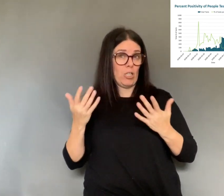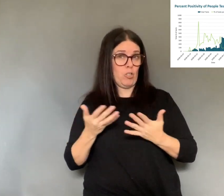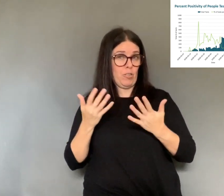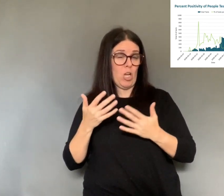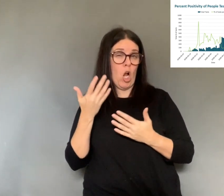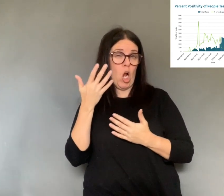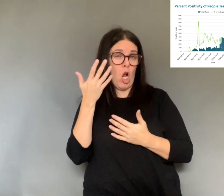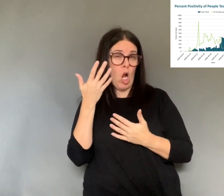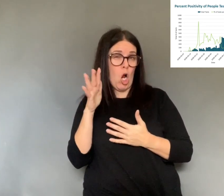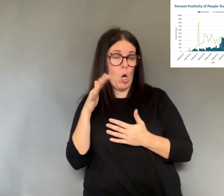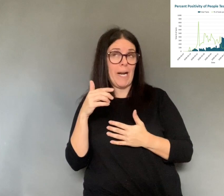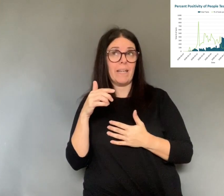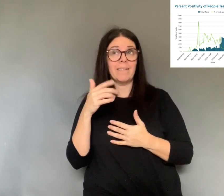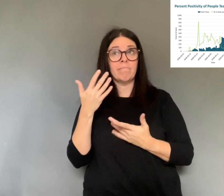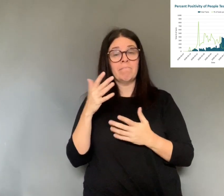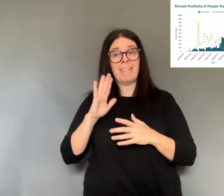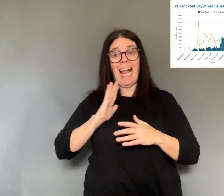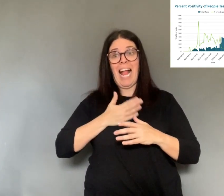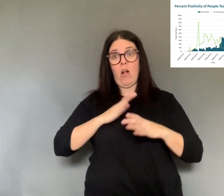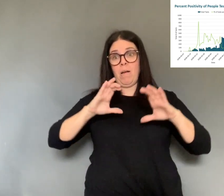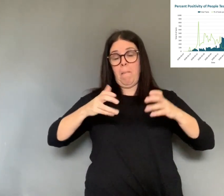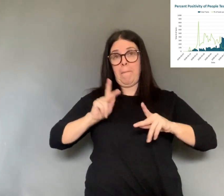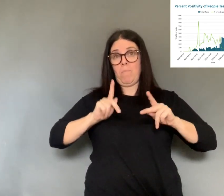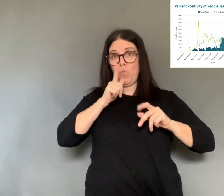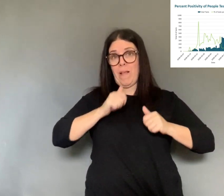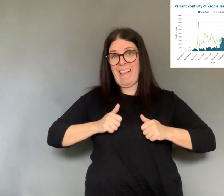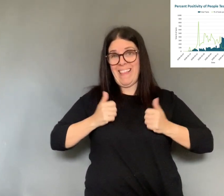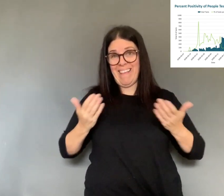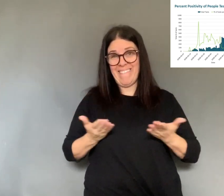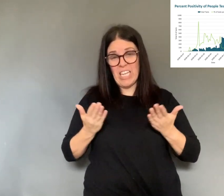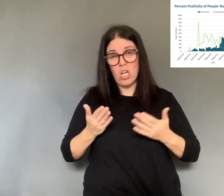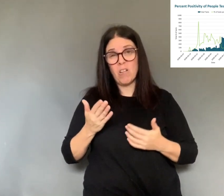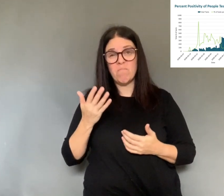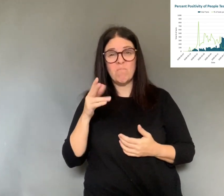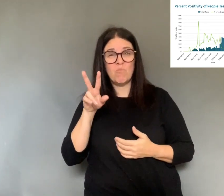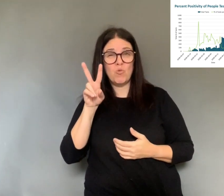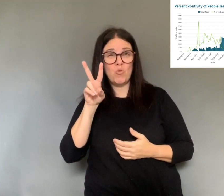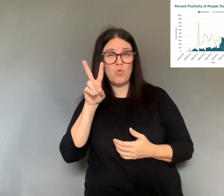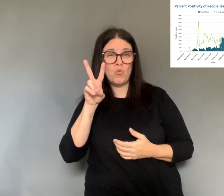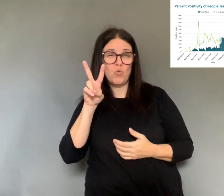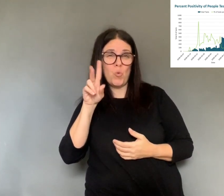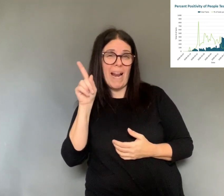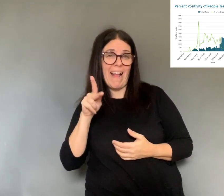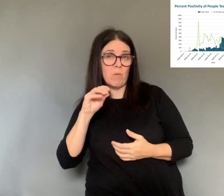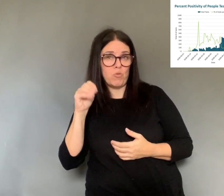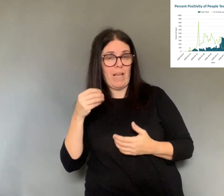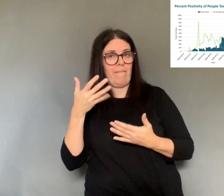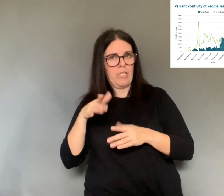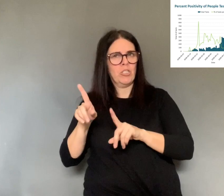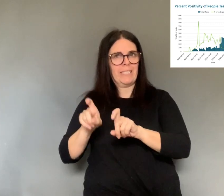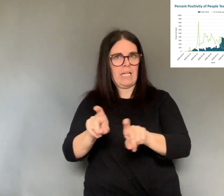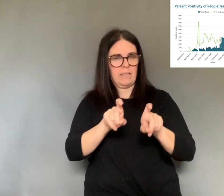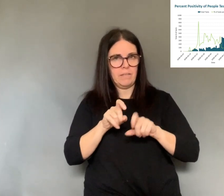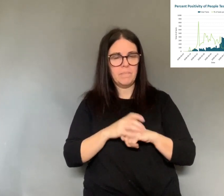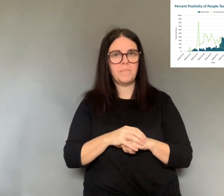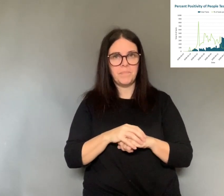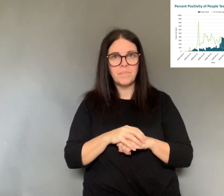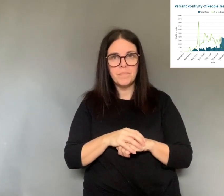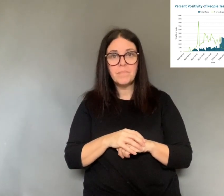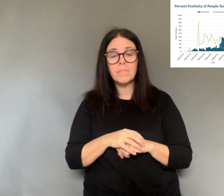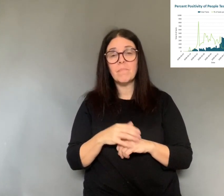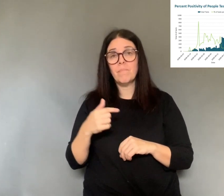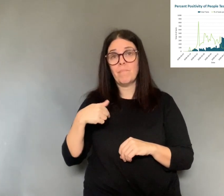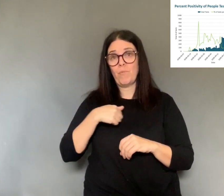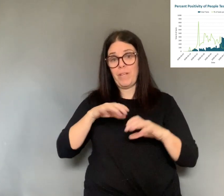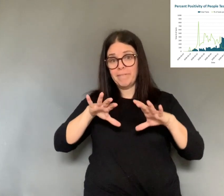already tested close to 2.5% of our population. We tested more than 10,000, and on average from a 400,000